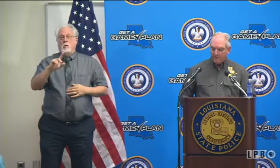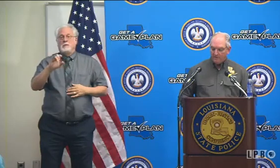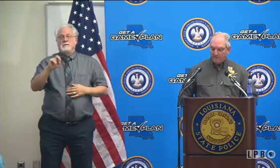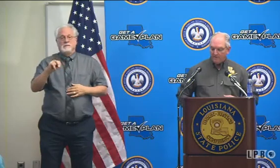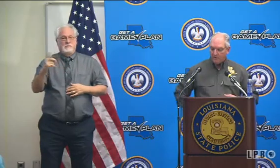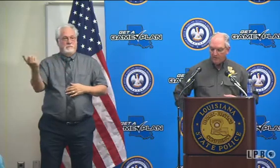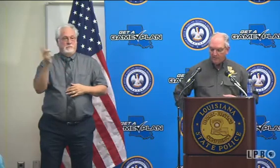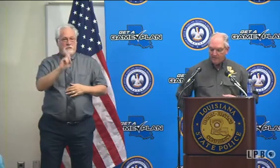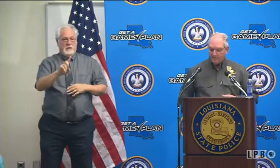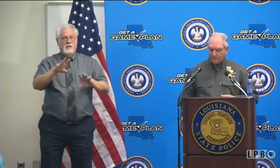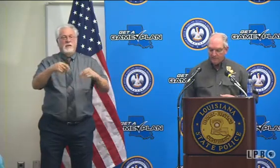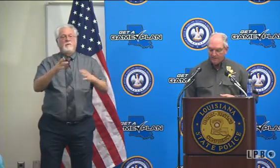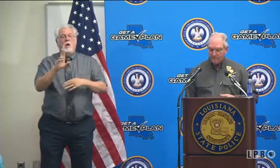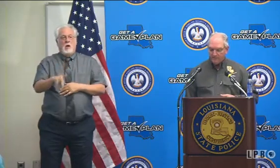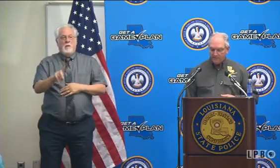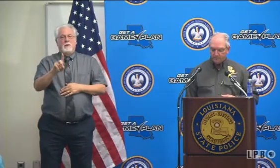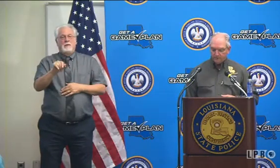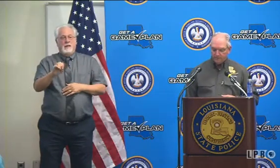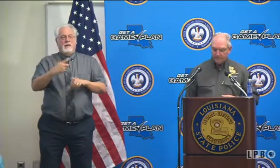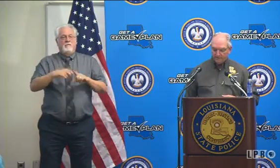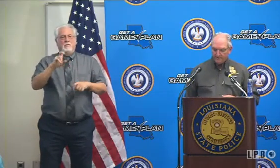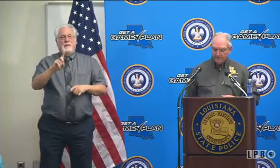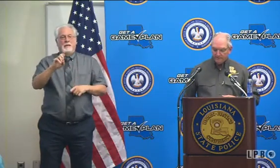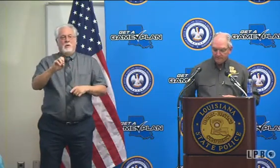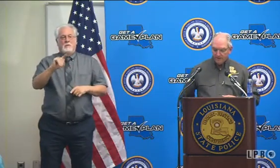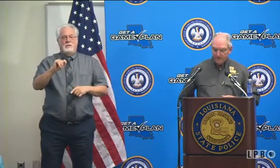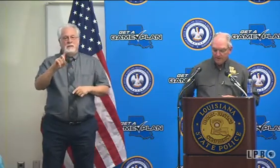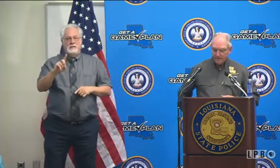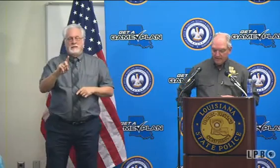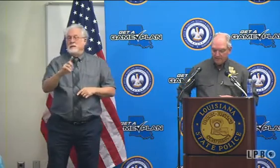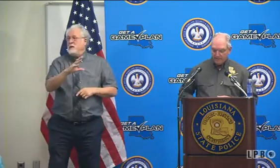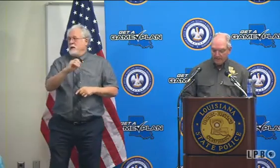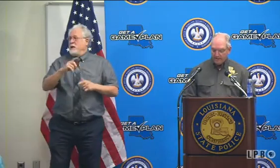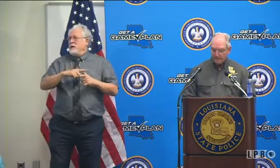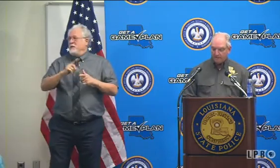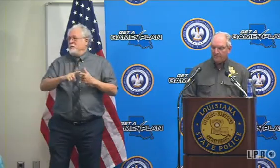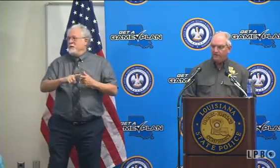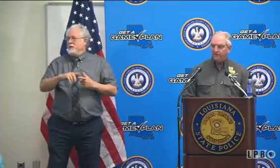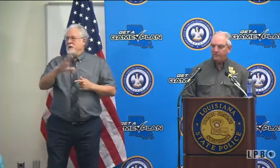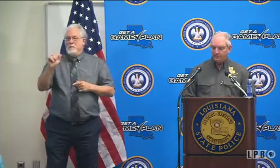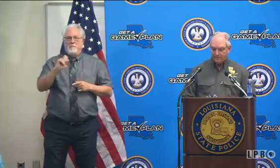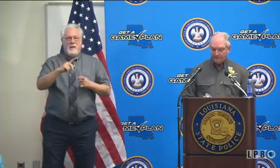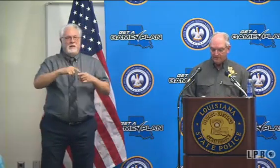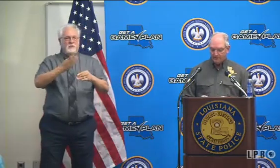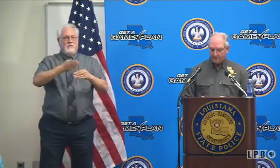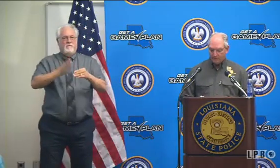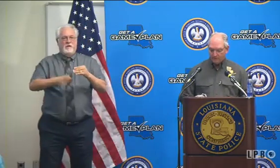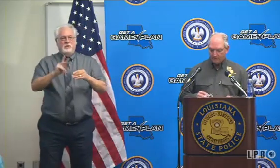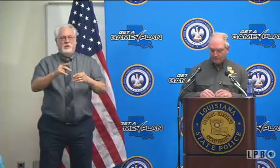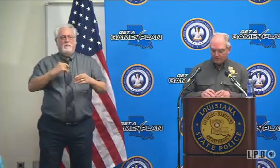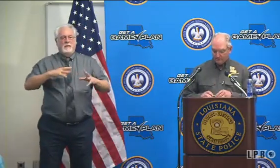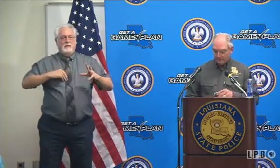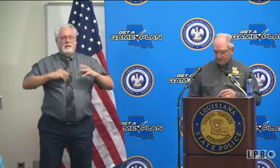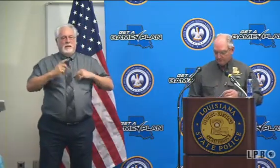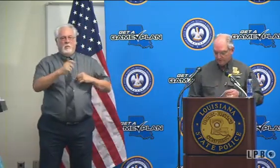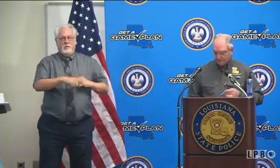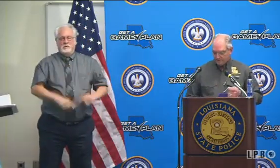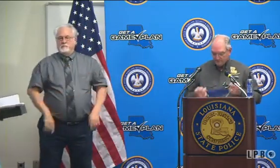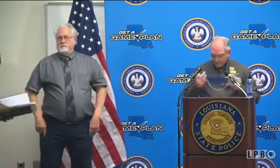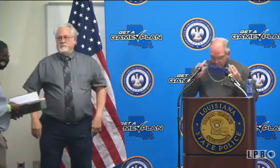come up now and give you an update from DOTD's perspective, and then I'll be back to finish up and take your questions.